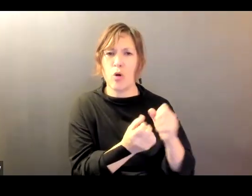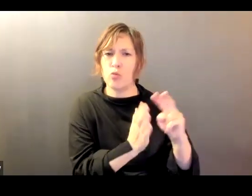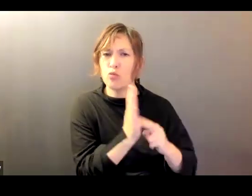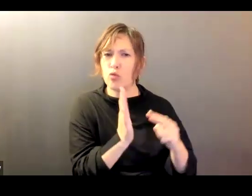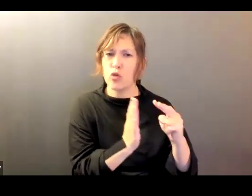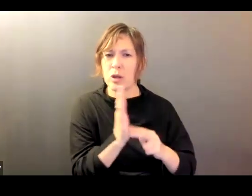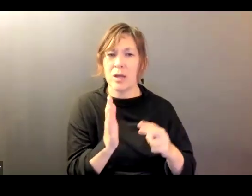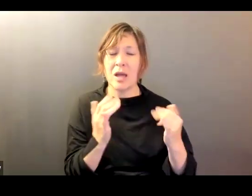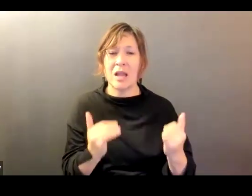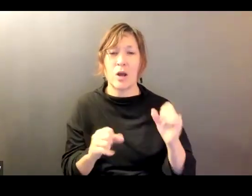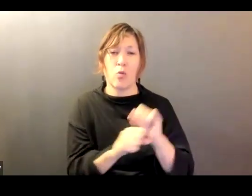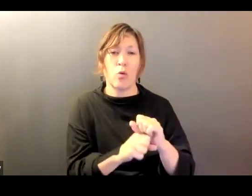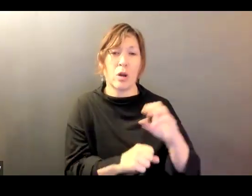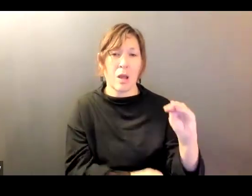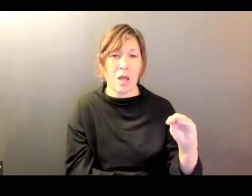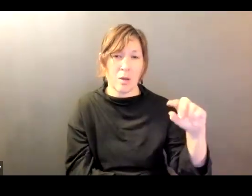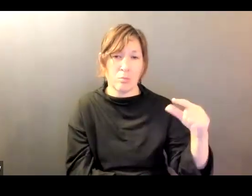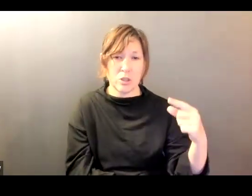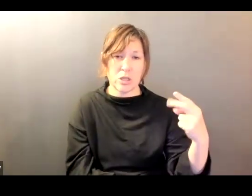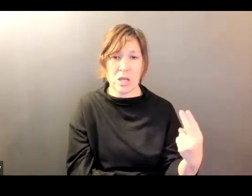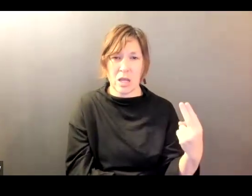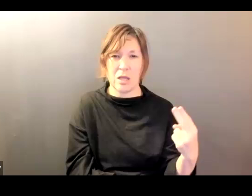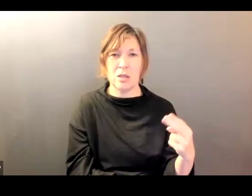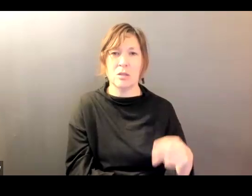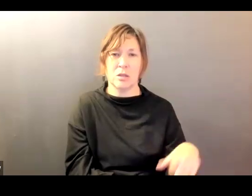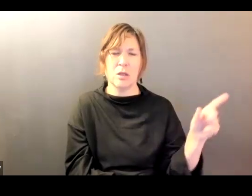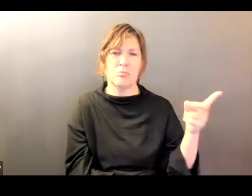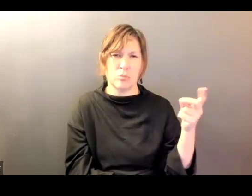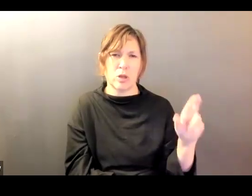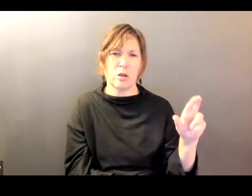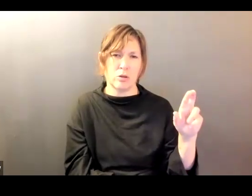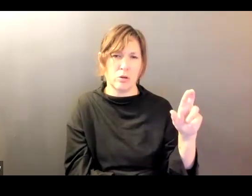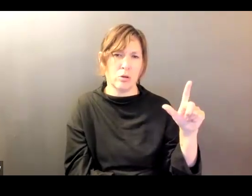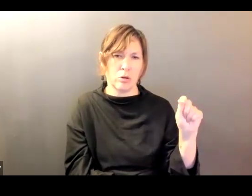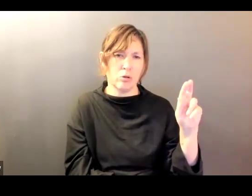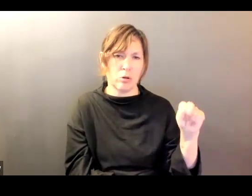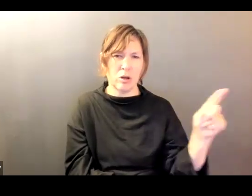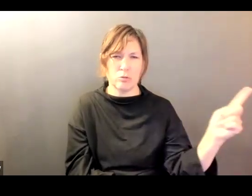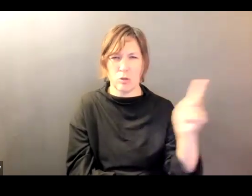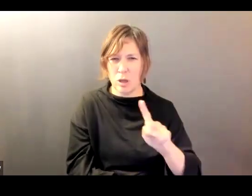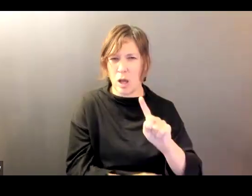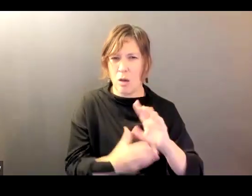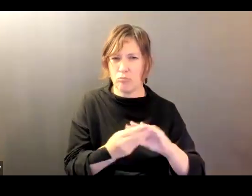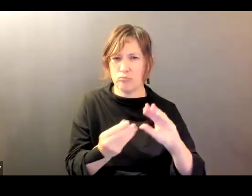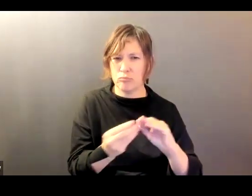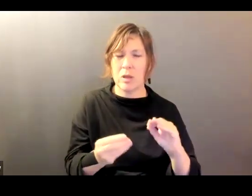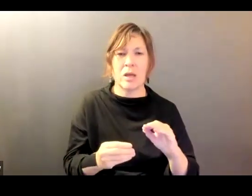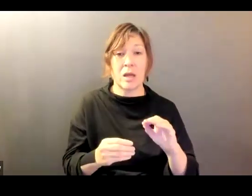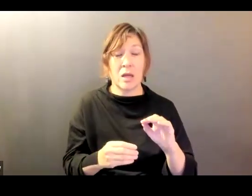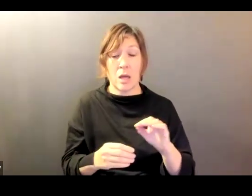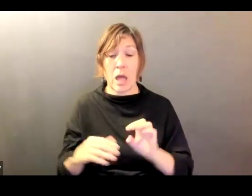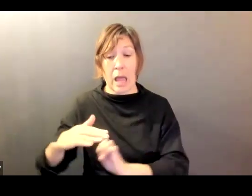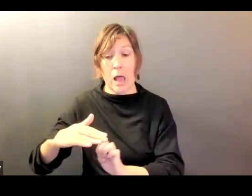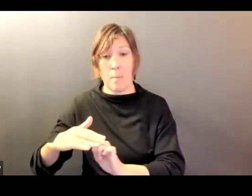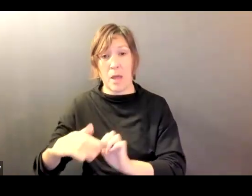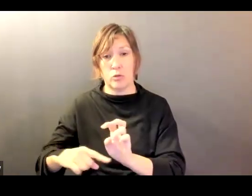with Mass General Hospital. And I'm going to have Lauren also come up and look at that. We're also focusing on how we're providing that transition services from elementary